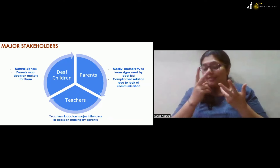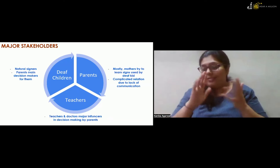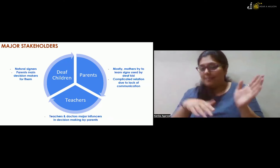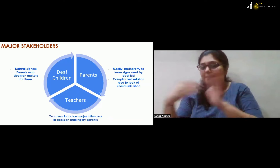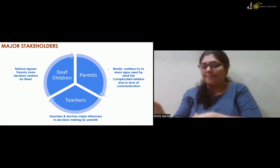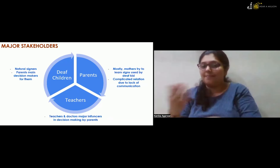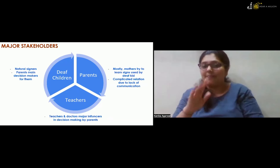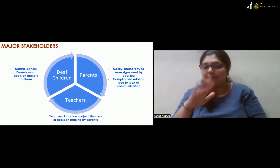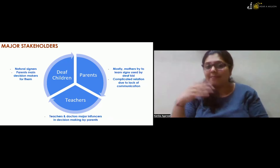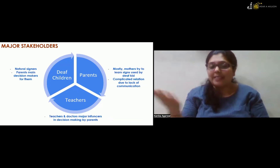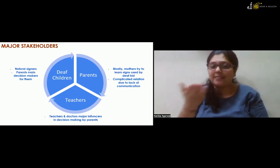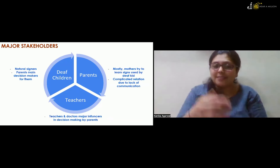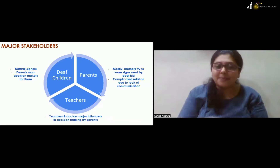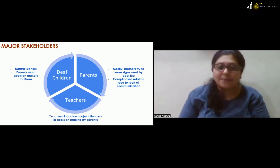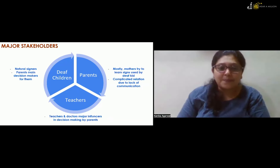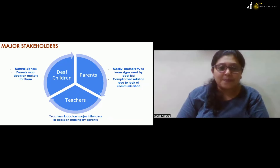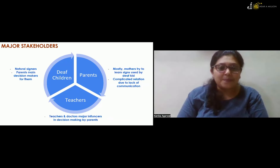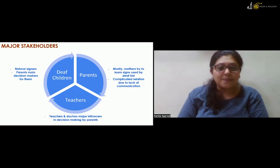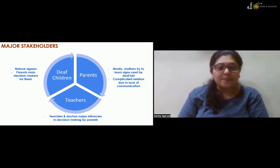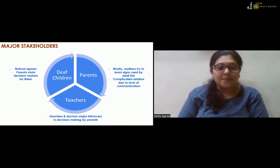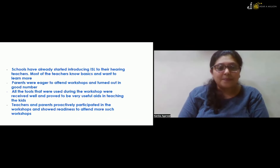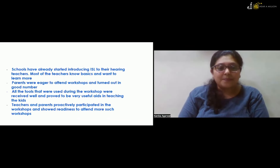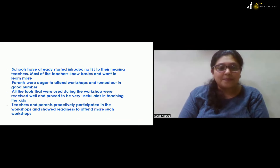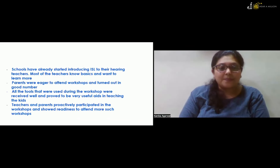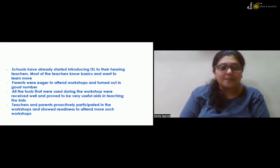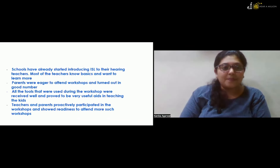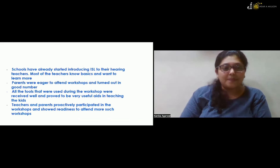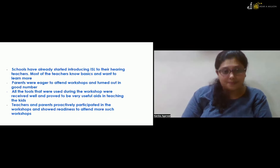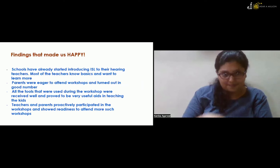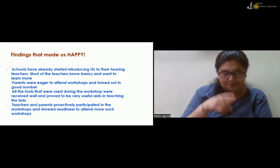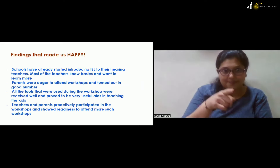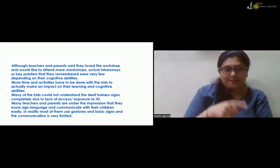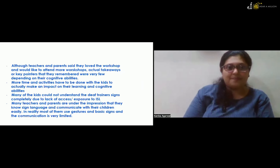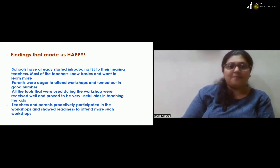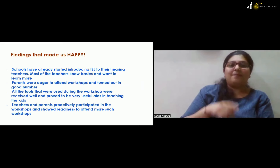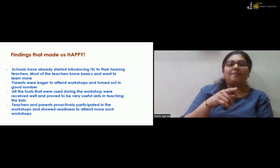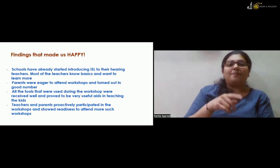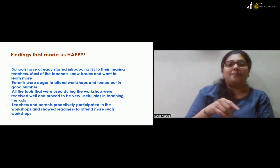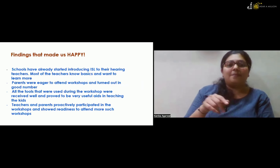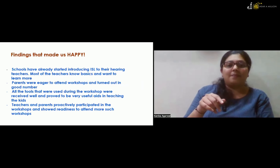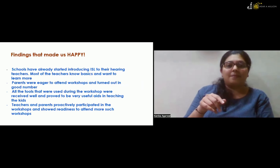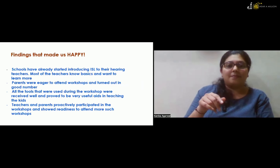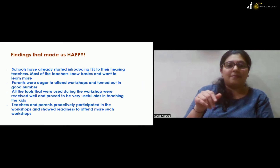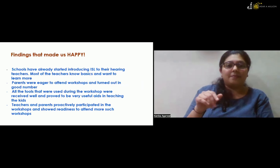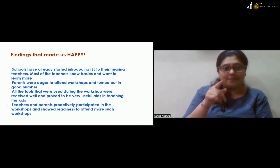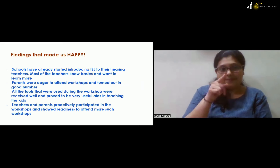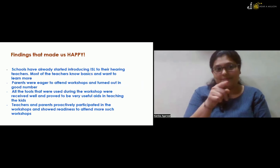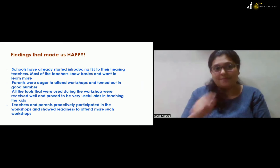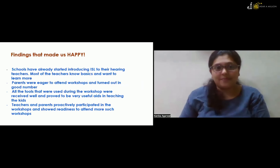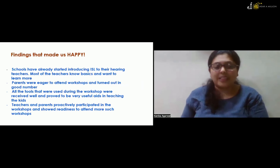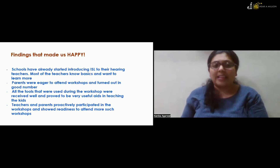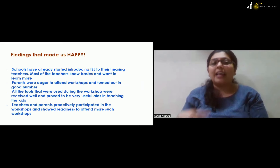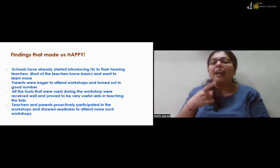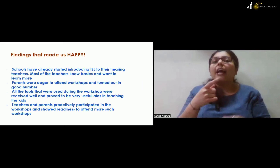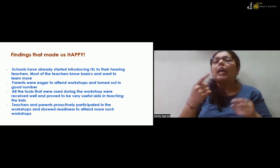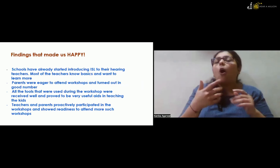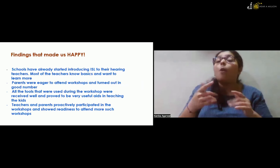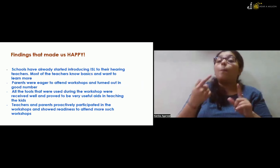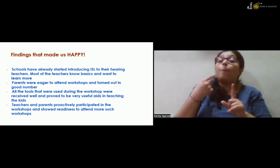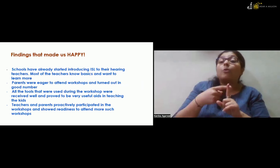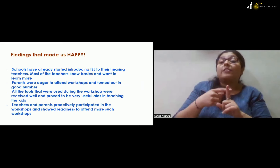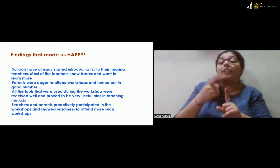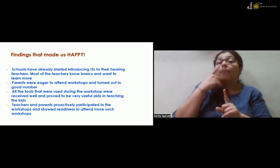these answers. We were surprised about the kind of feedback which we get. So let's see what were the feedback